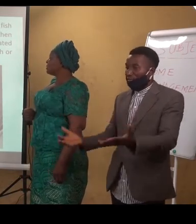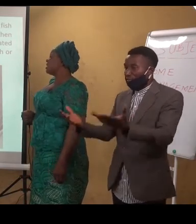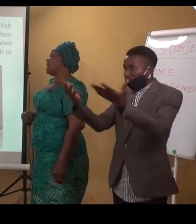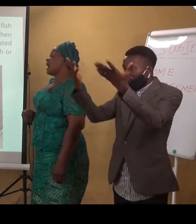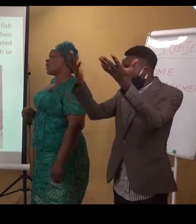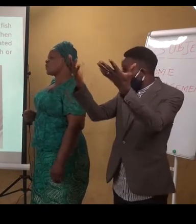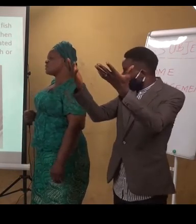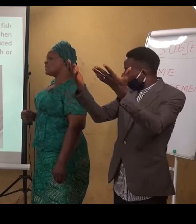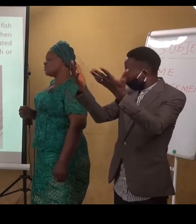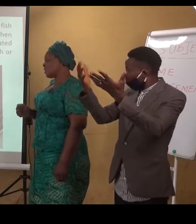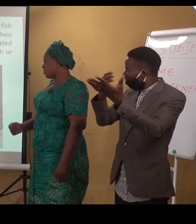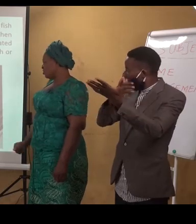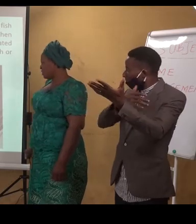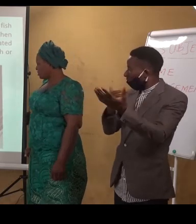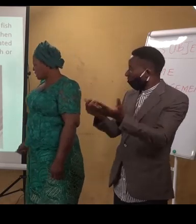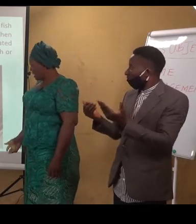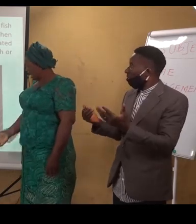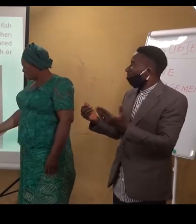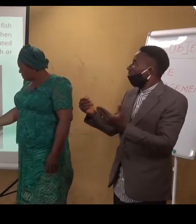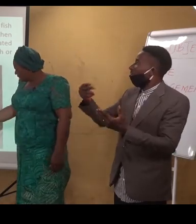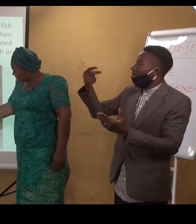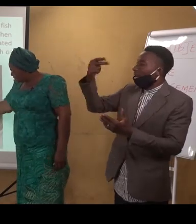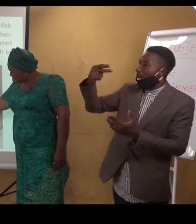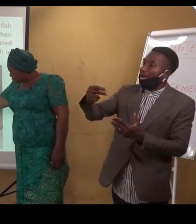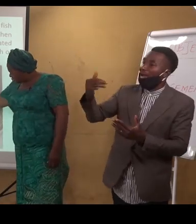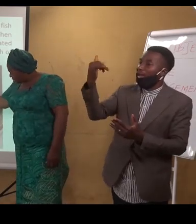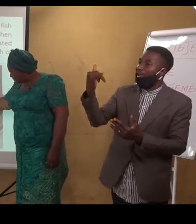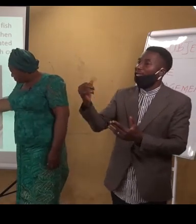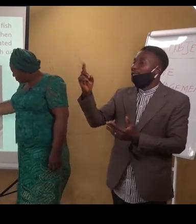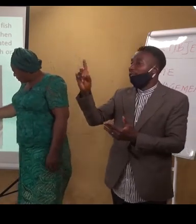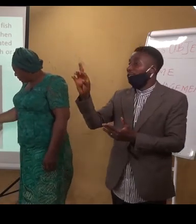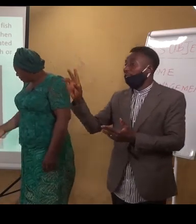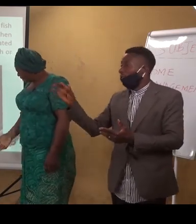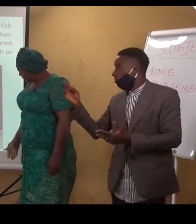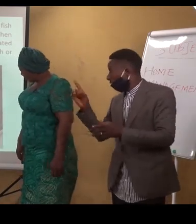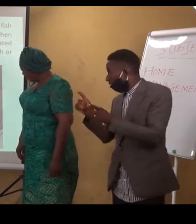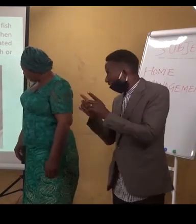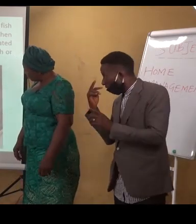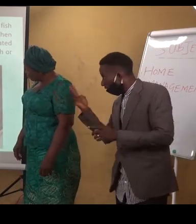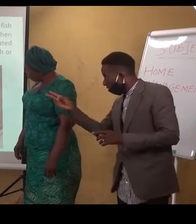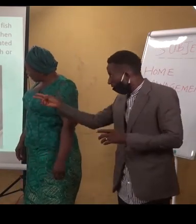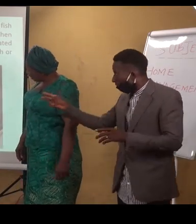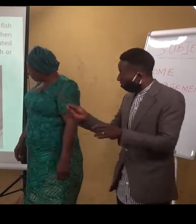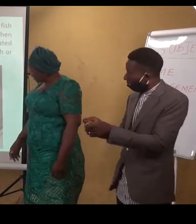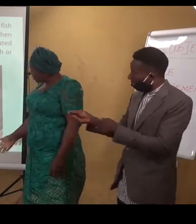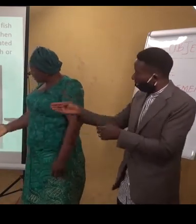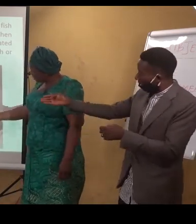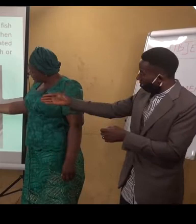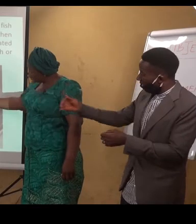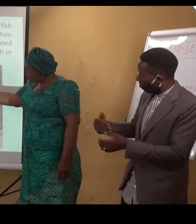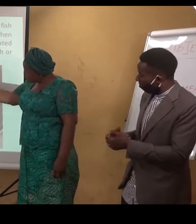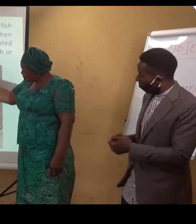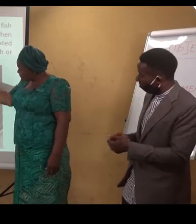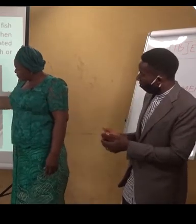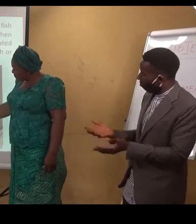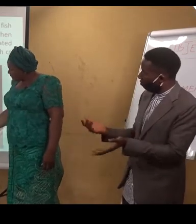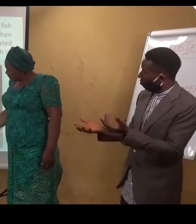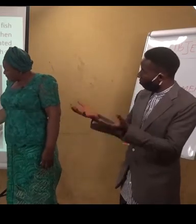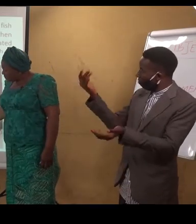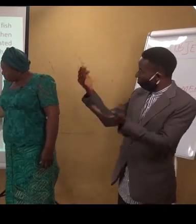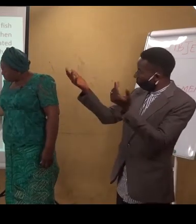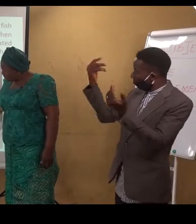or meat and causes dehydration. As we can see the meat that is arranged on the wire gauze, and we can see the